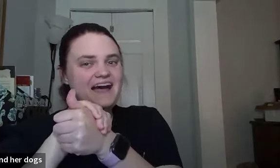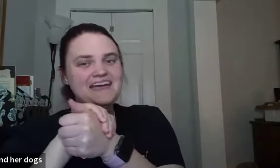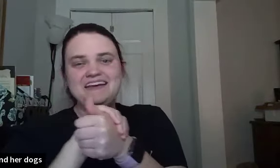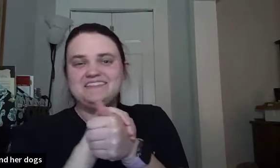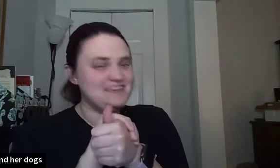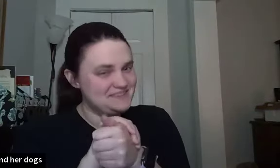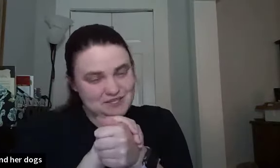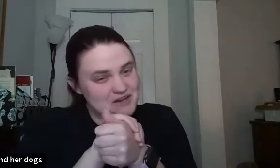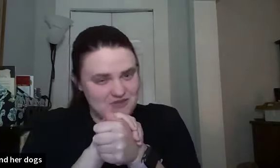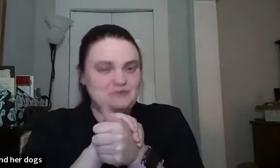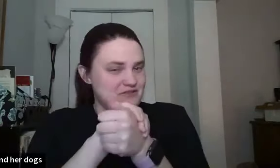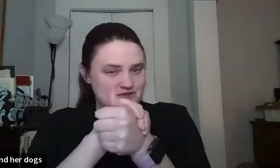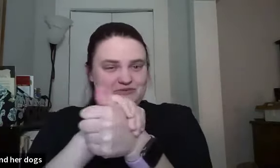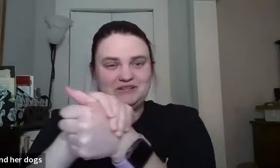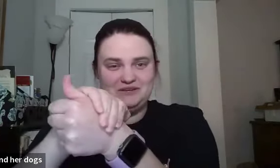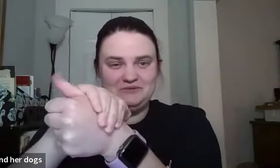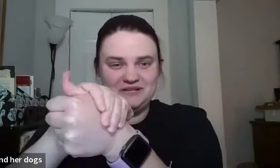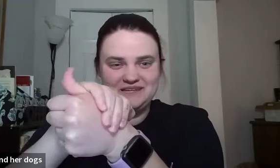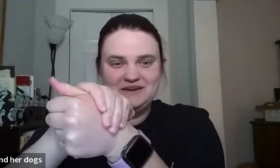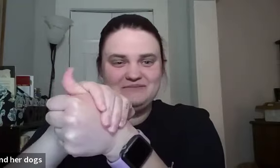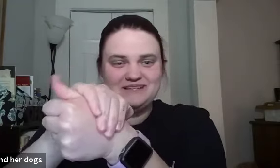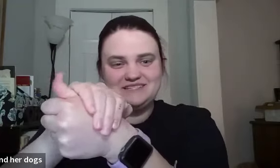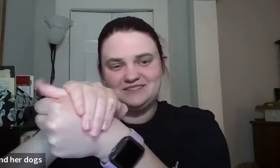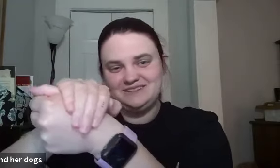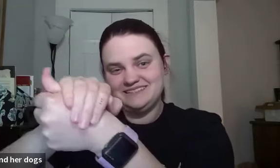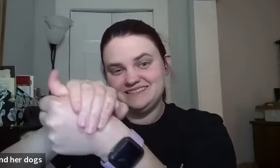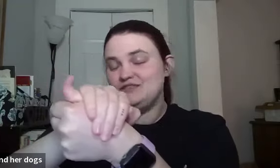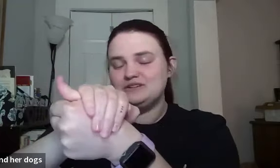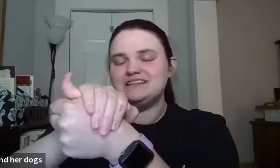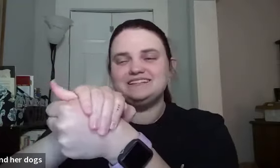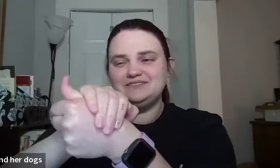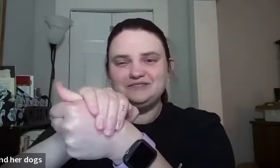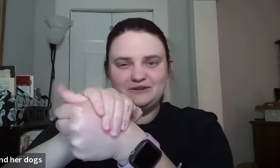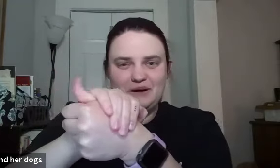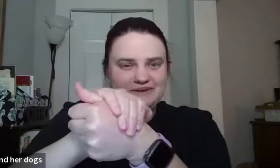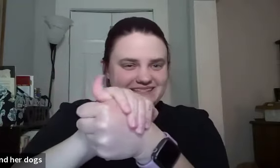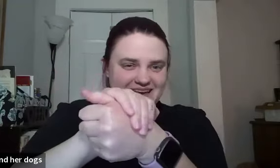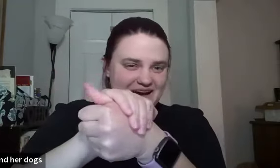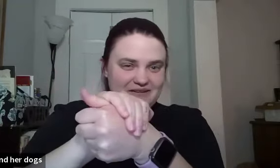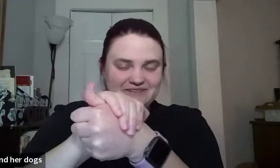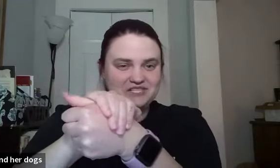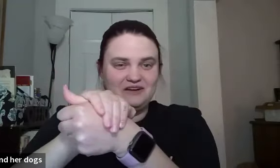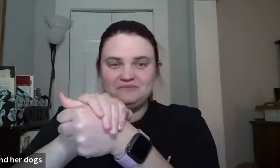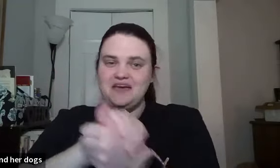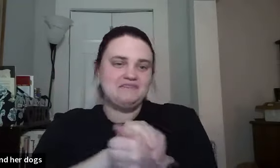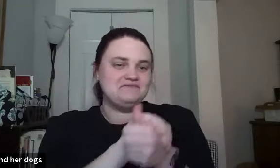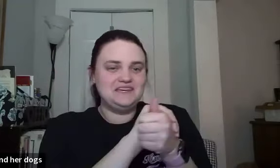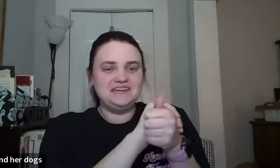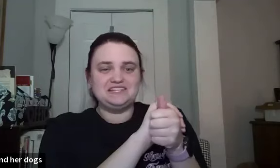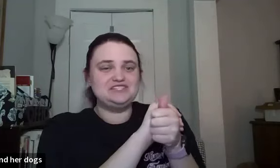I think this is another one of those really cute ones because it just looks like a little turtle popping its head out of its shell. Think it is